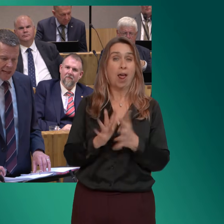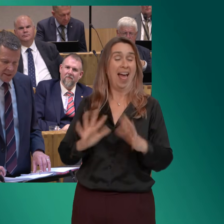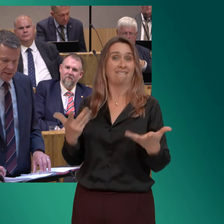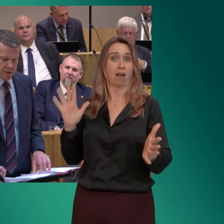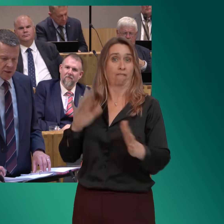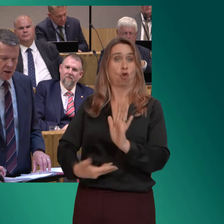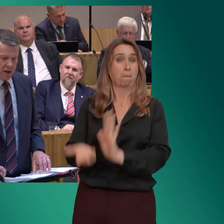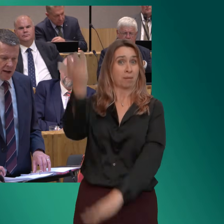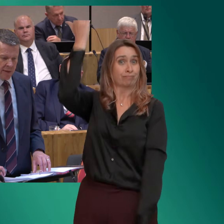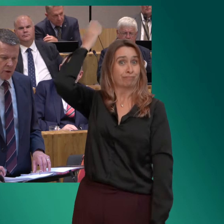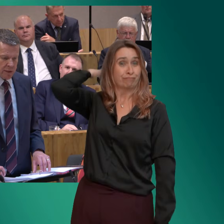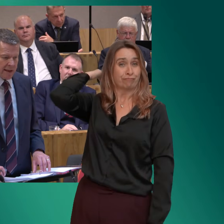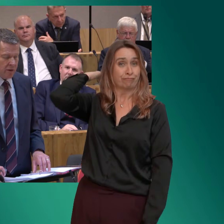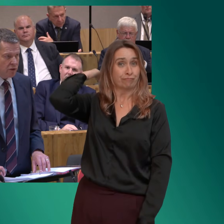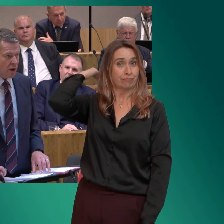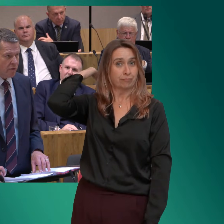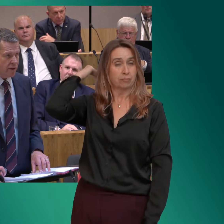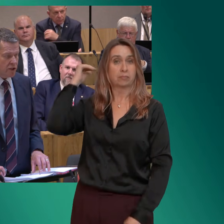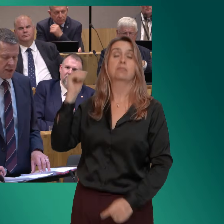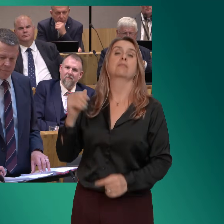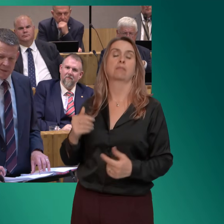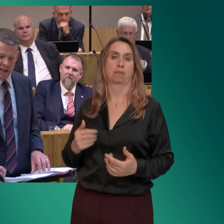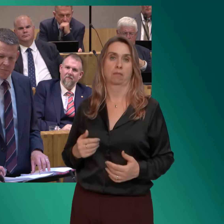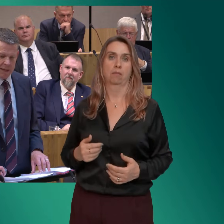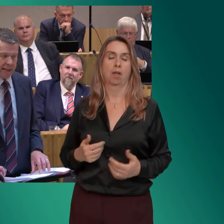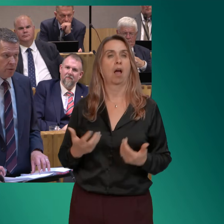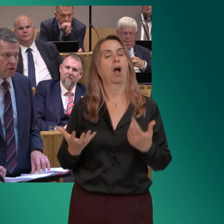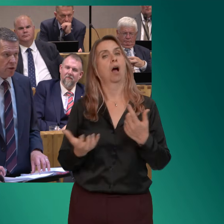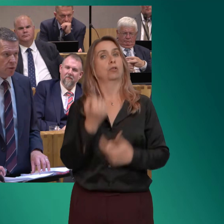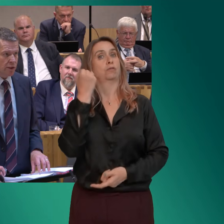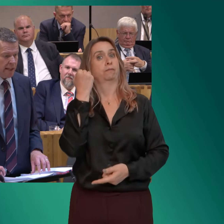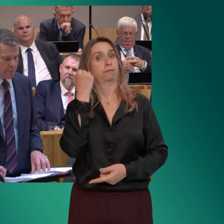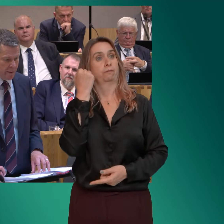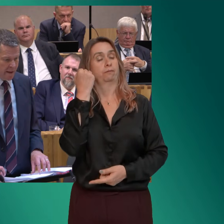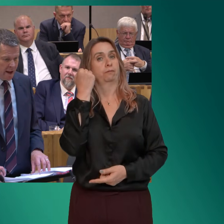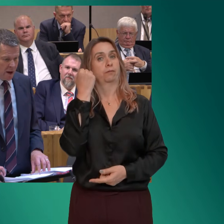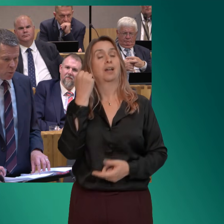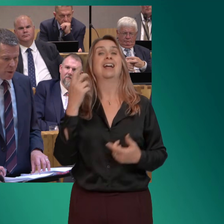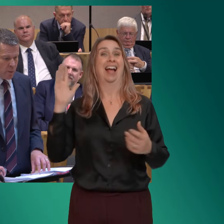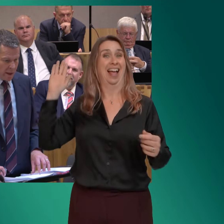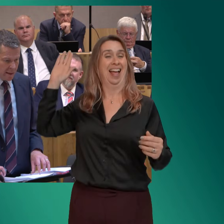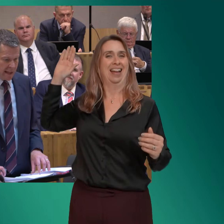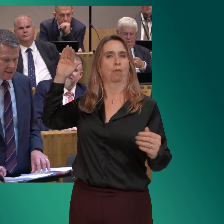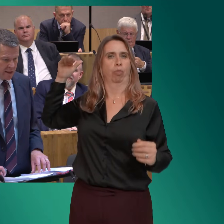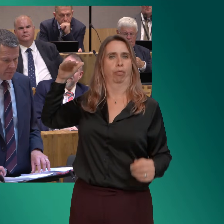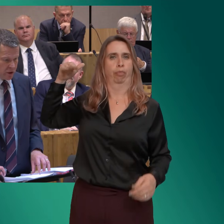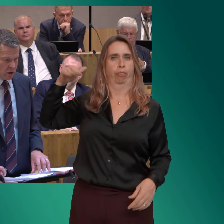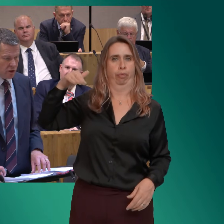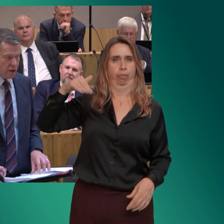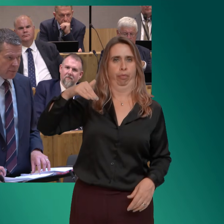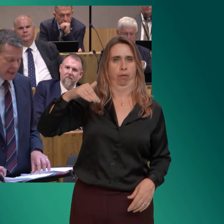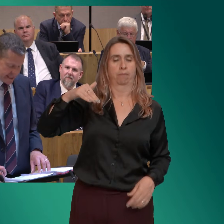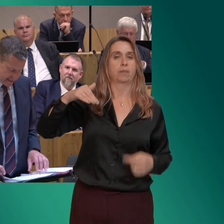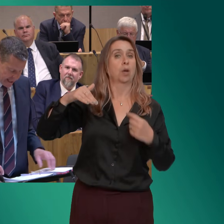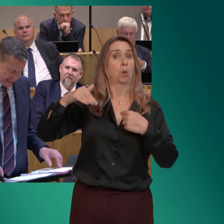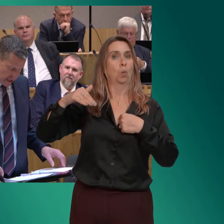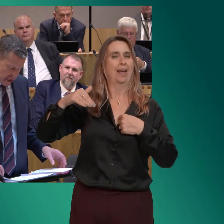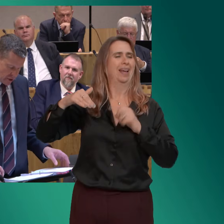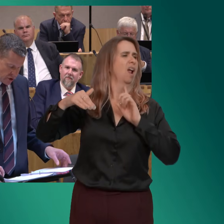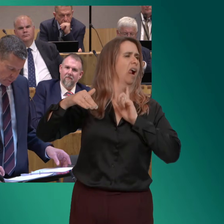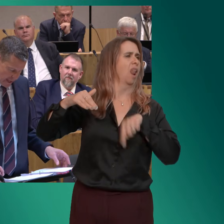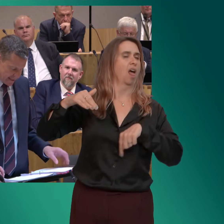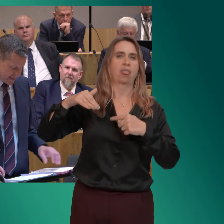Those standards and those levels of achievement have been allowed to slip. We will, as a government, not turn a blind